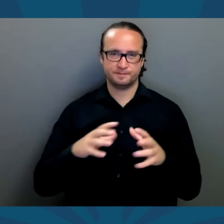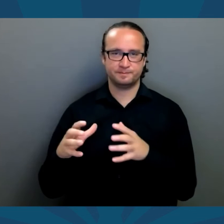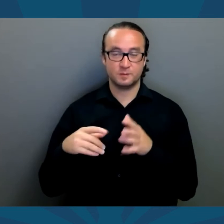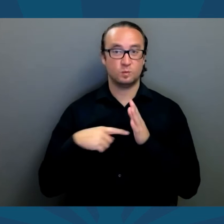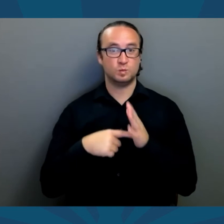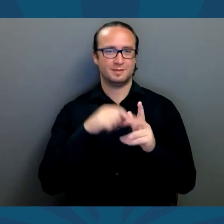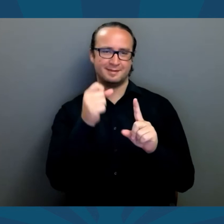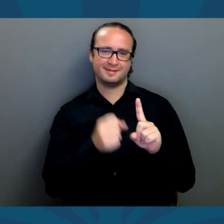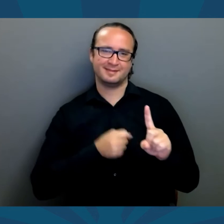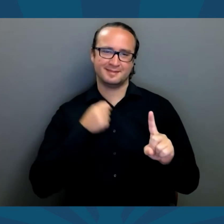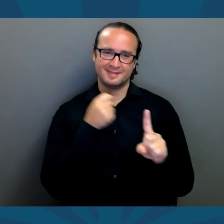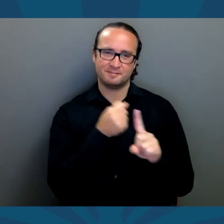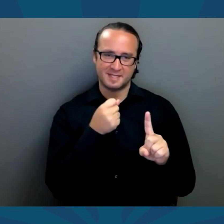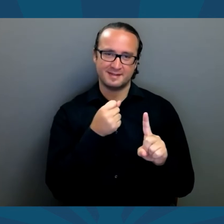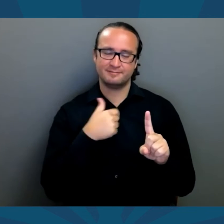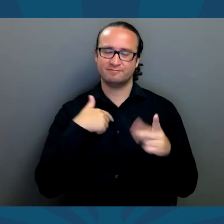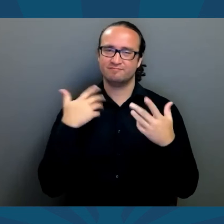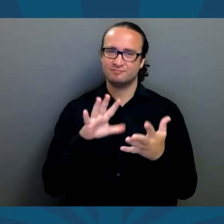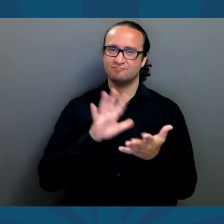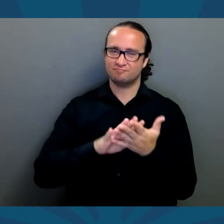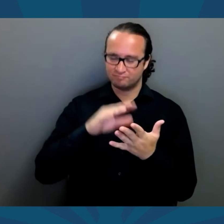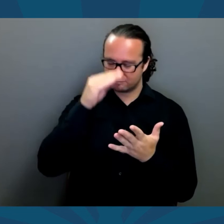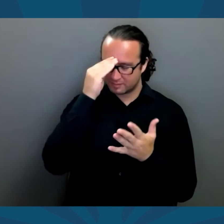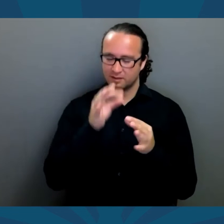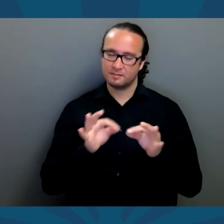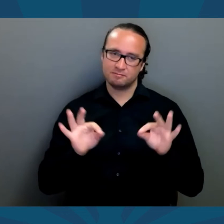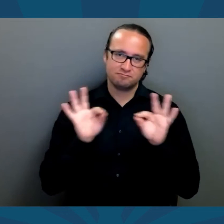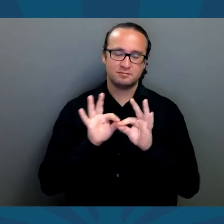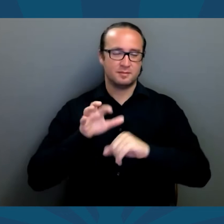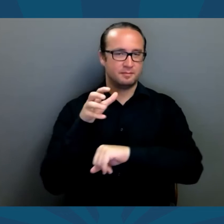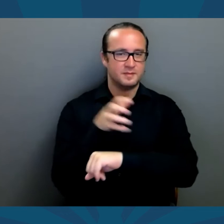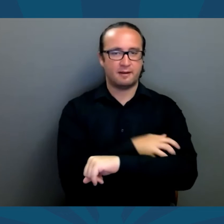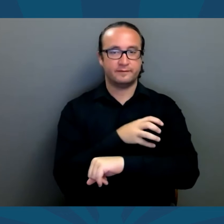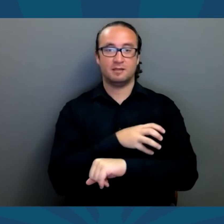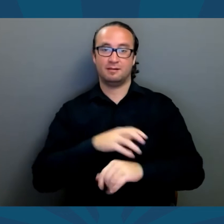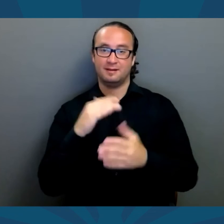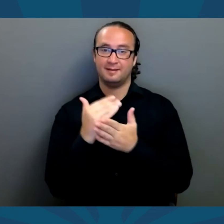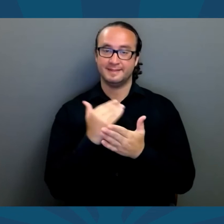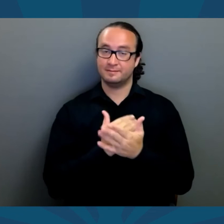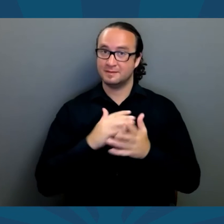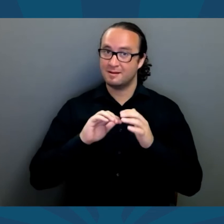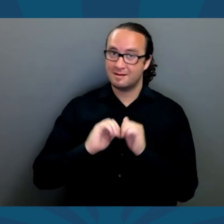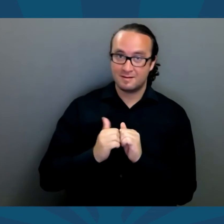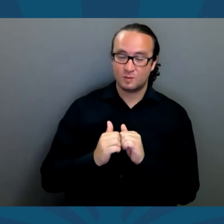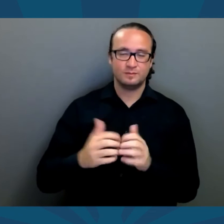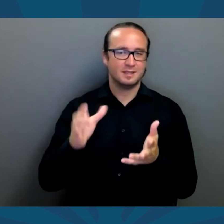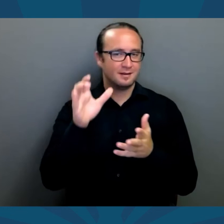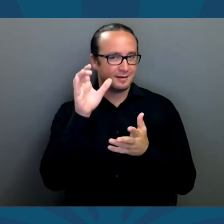demonstrated impact, I've learned powerful lessons about how listening and working